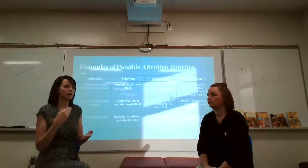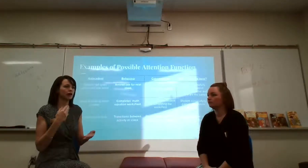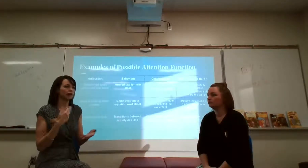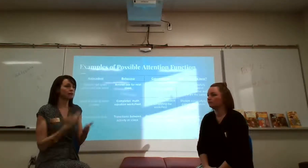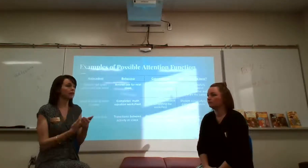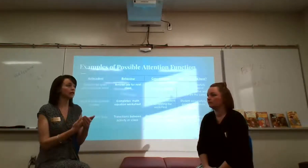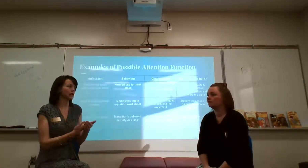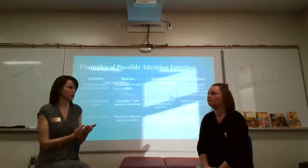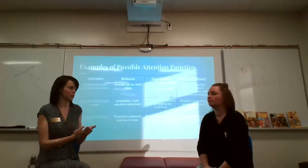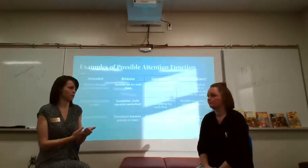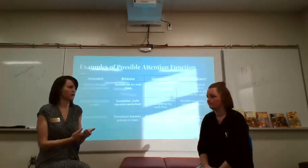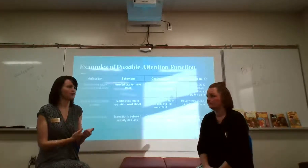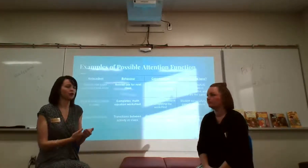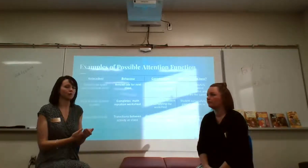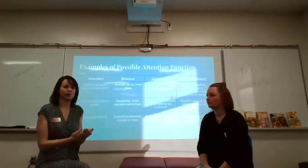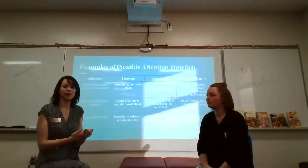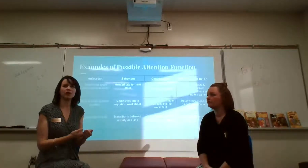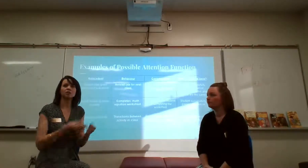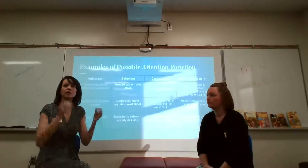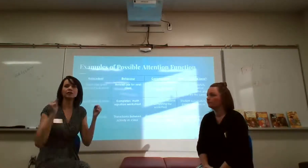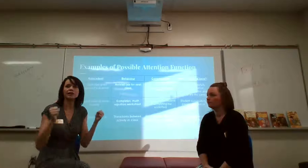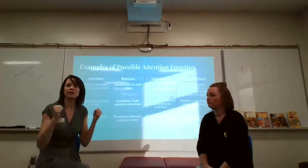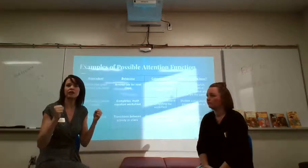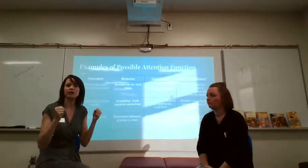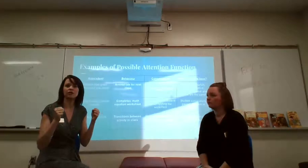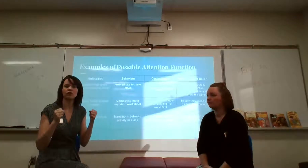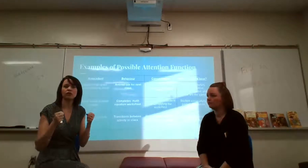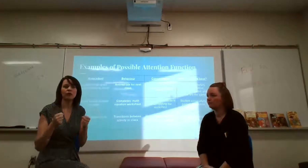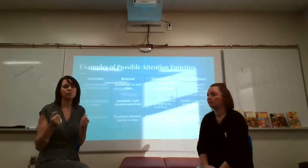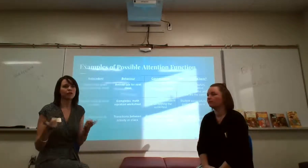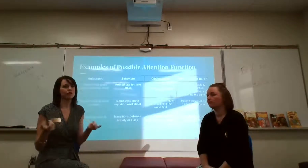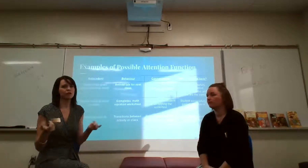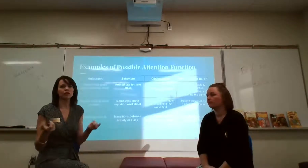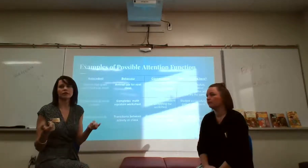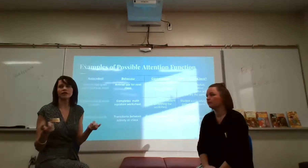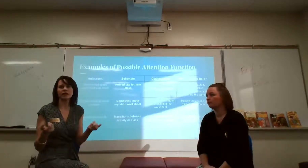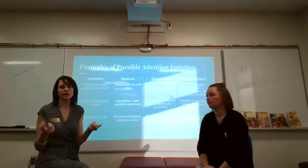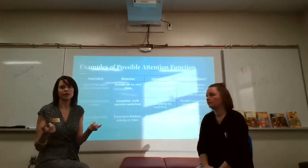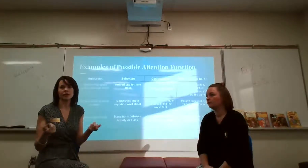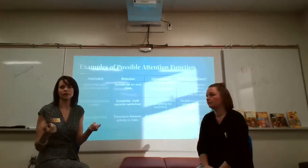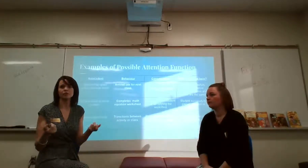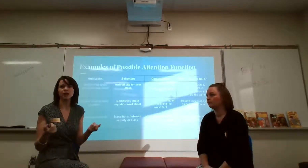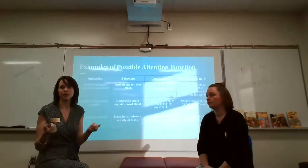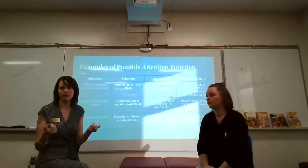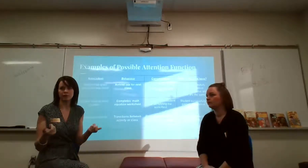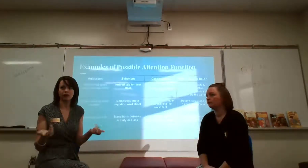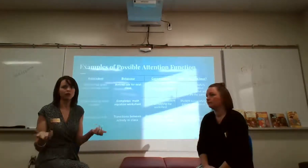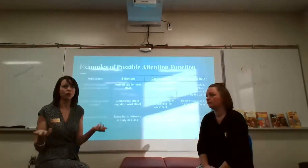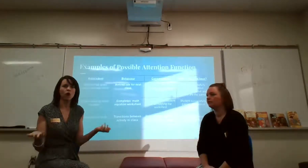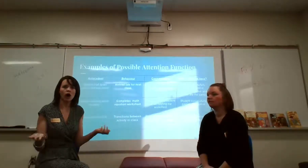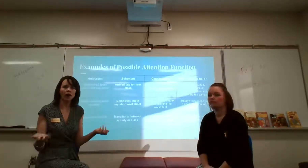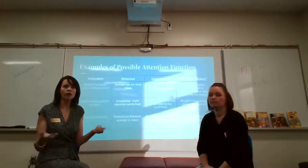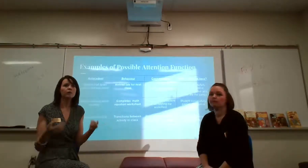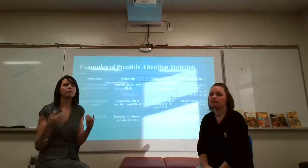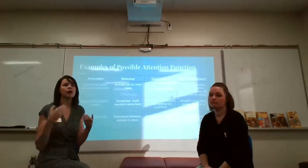might immediately stop the behavior. And then your brain goes, yes, I got reinforced. But within 10 seconds, that kid goes back into that behavior. Why?